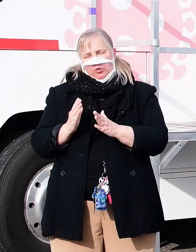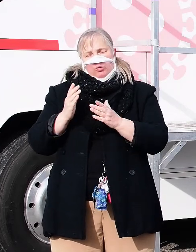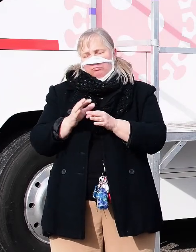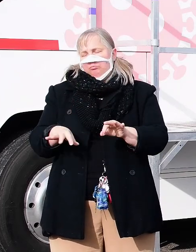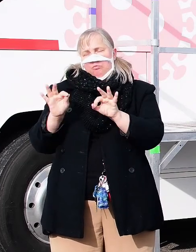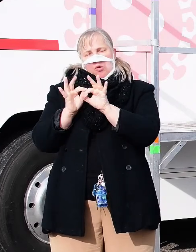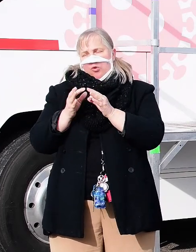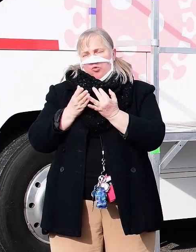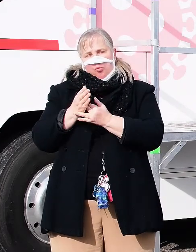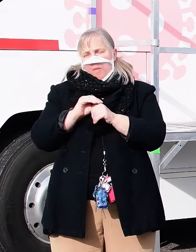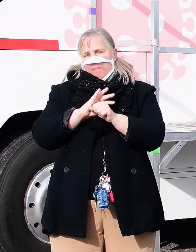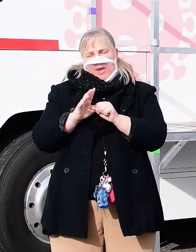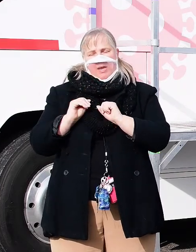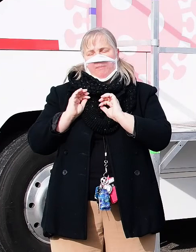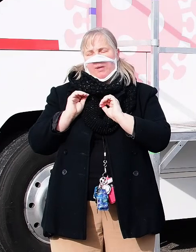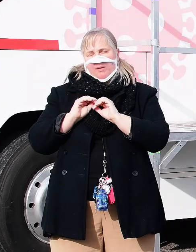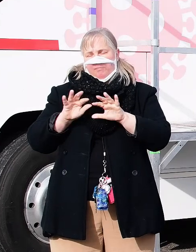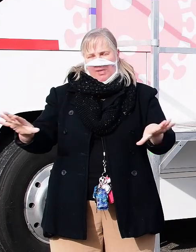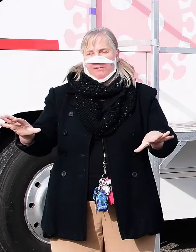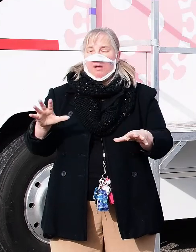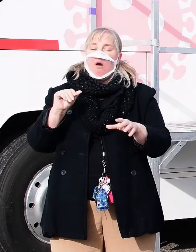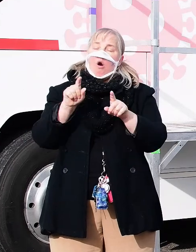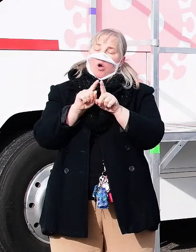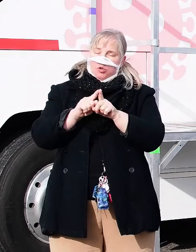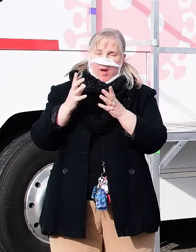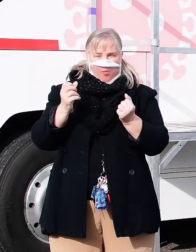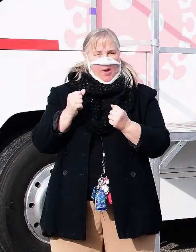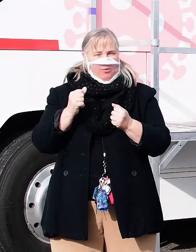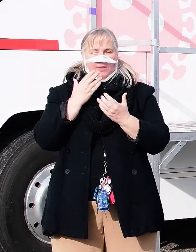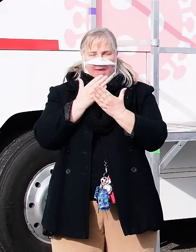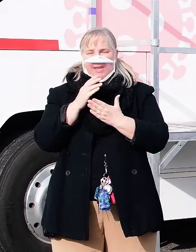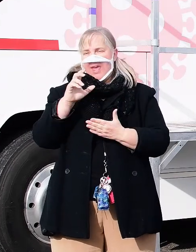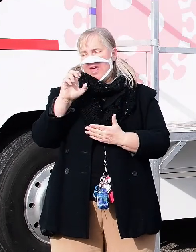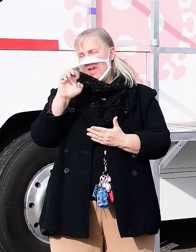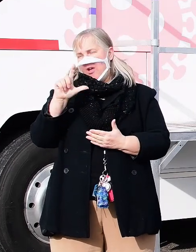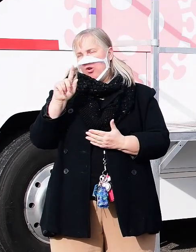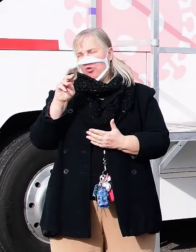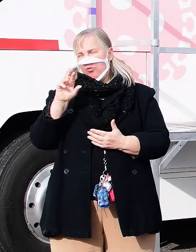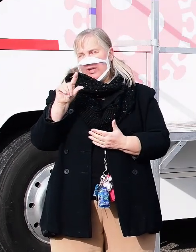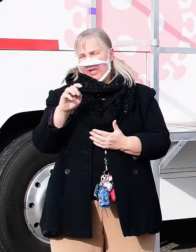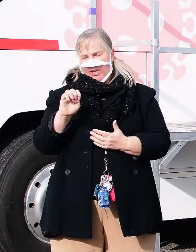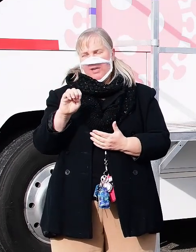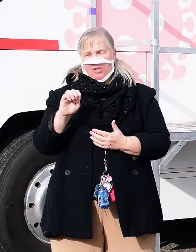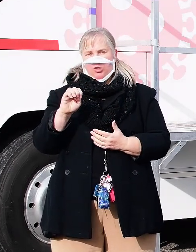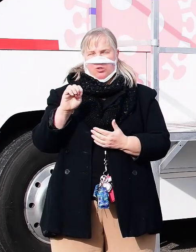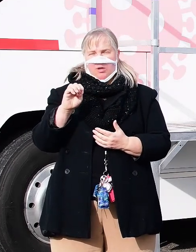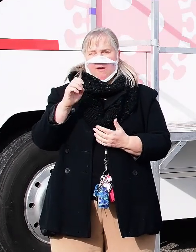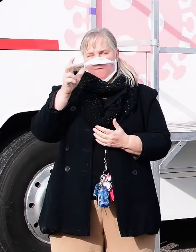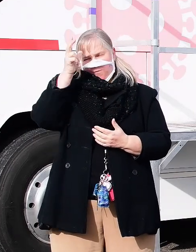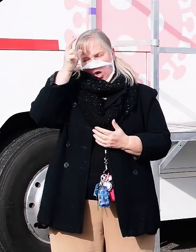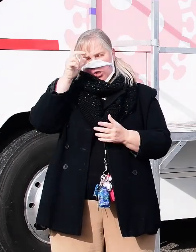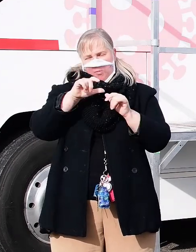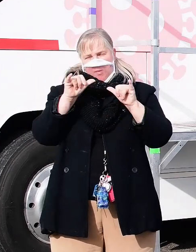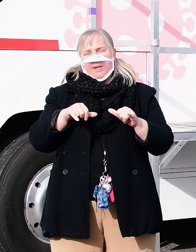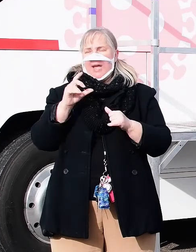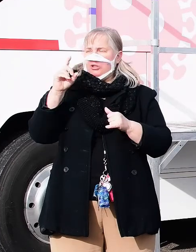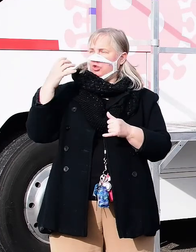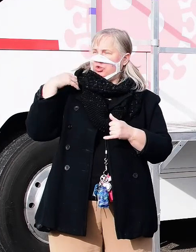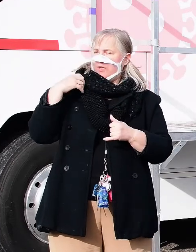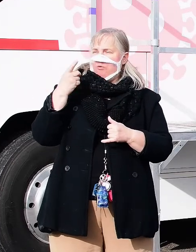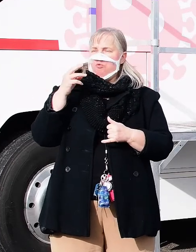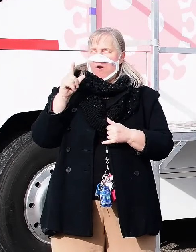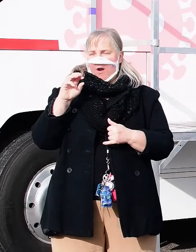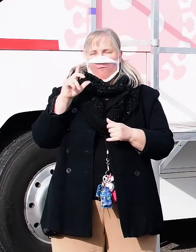Also, I want to thank the Elkridge Fire Department and Chief Pryor for opening your parking lot again for testing. Thank you,